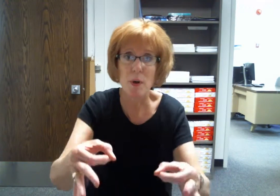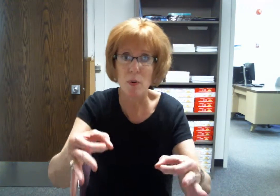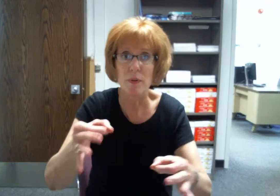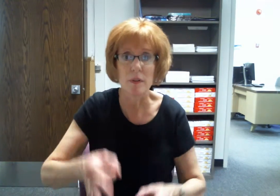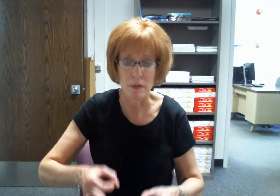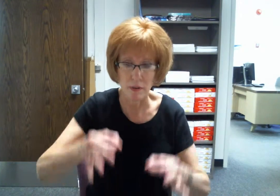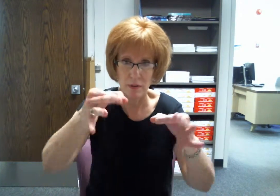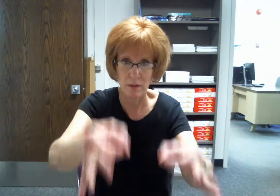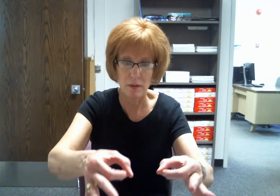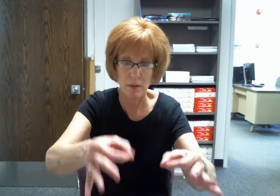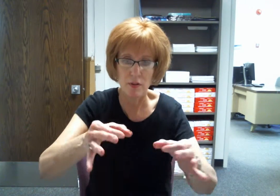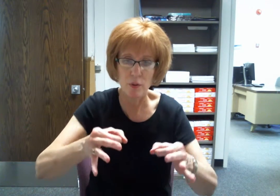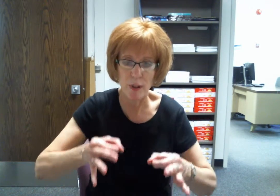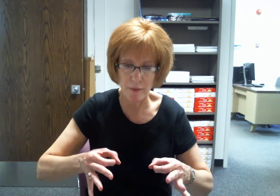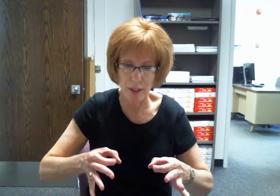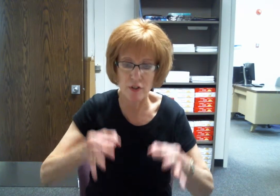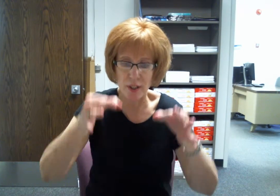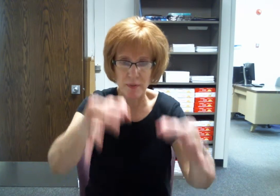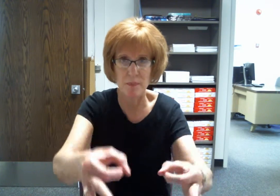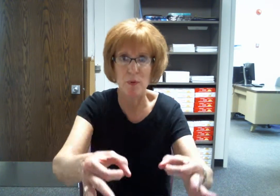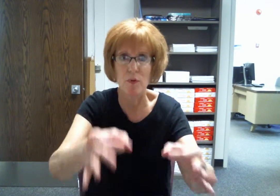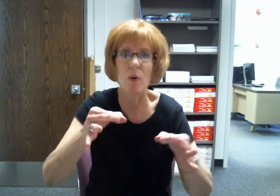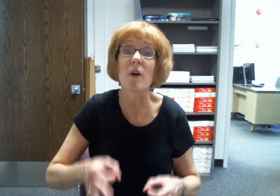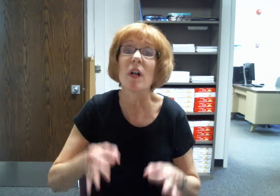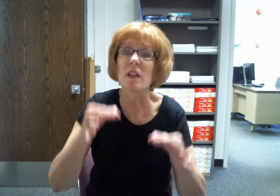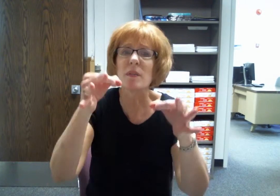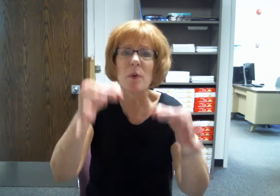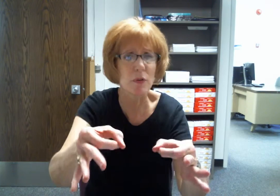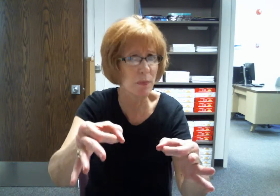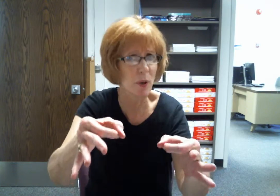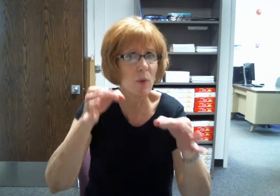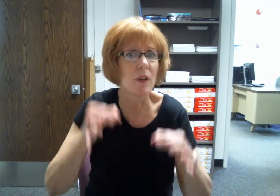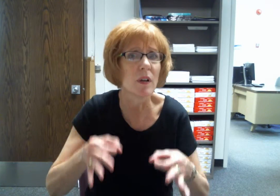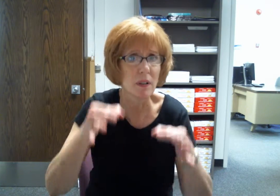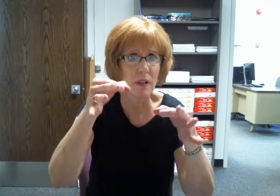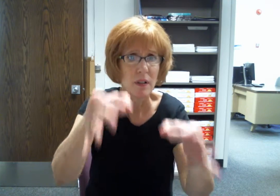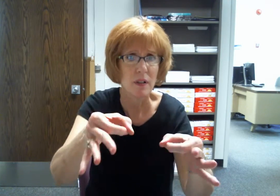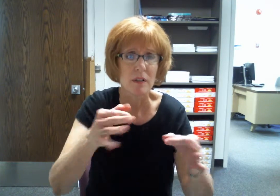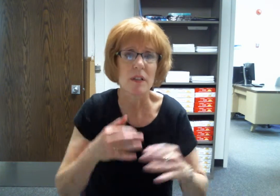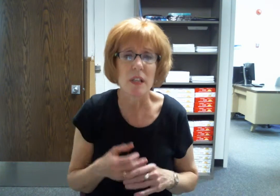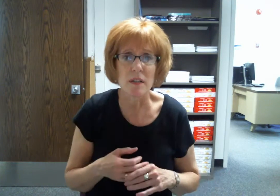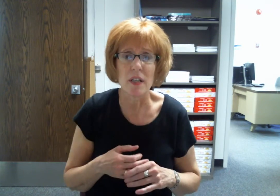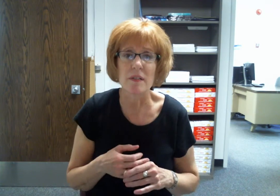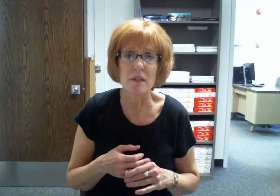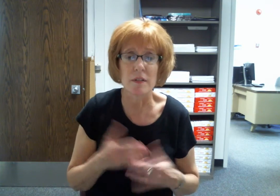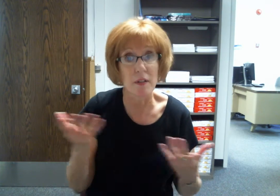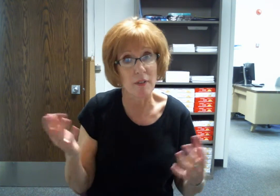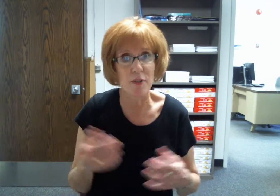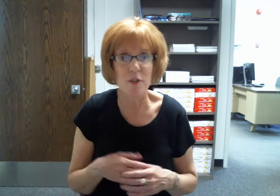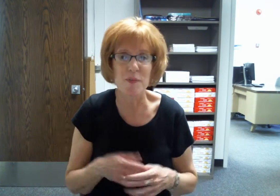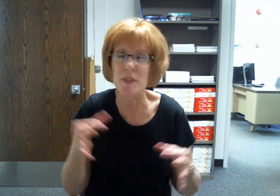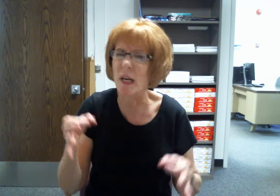Postpone. 2 F hand shapes, move forward. Let's postpone today's lesson until after Christmas. I'm